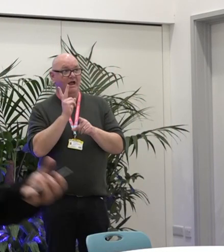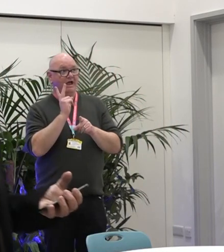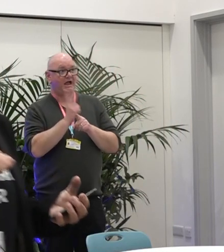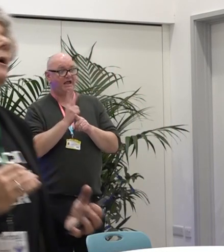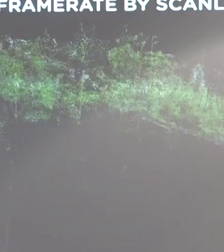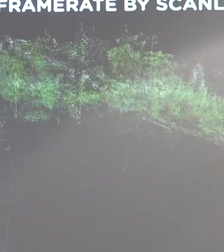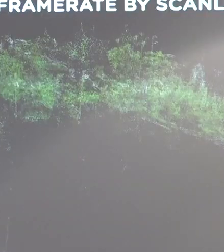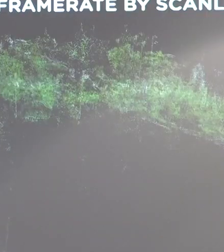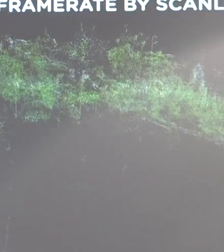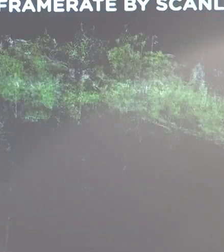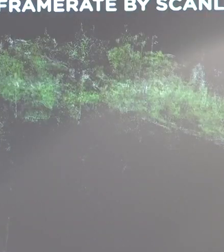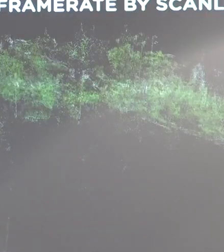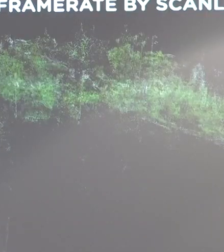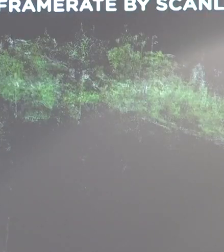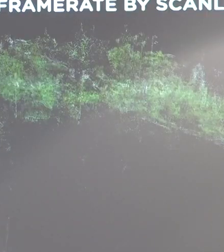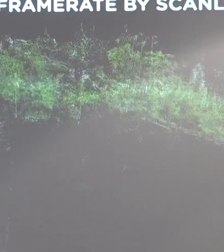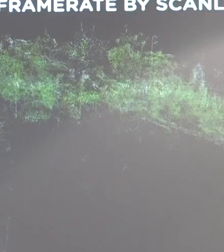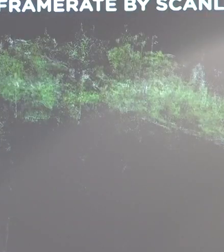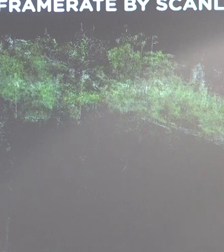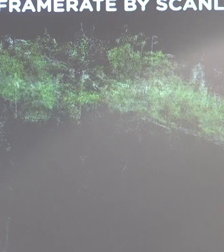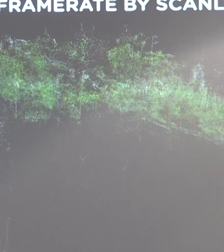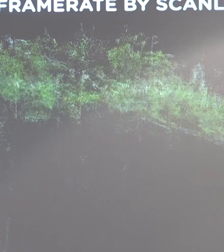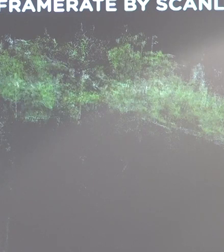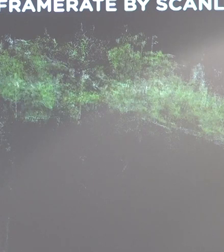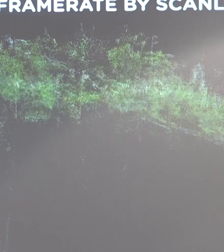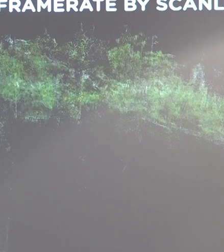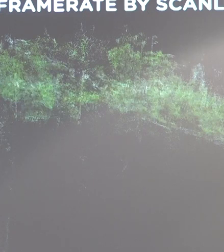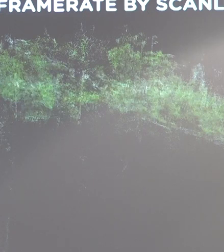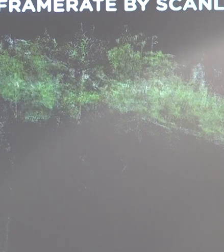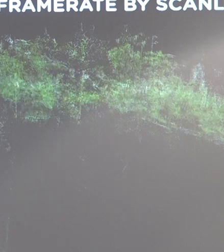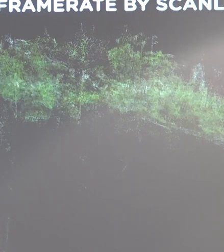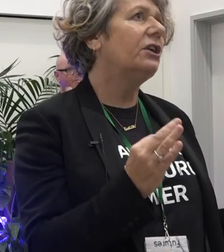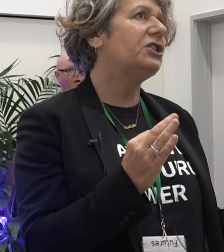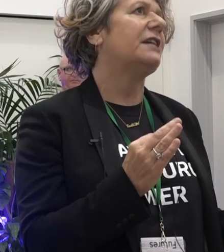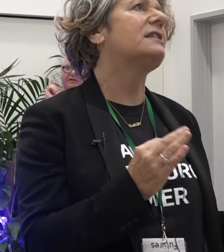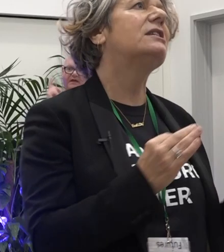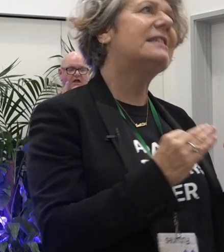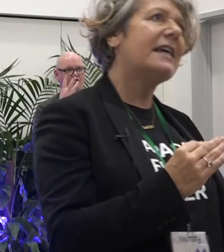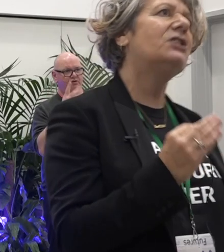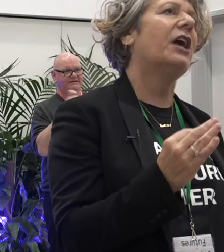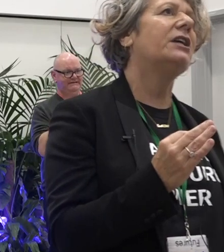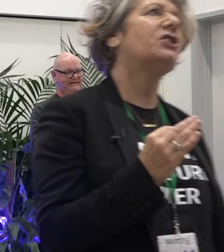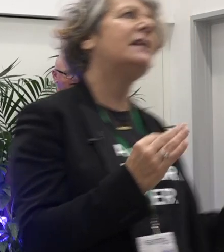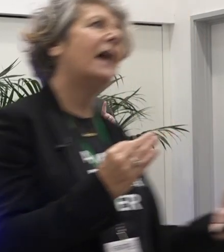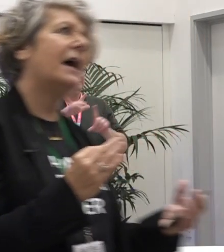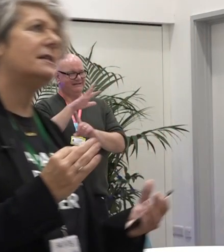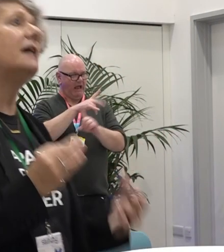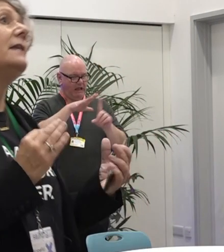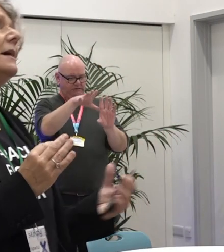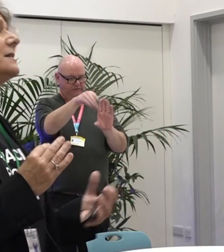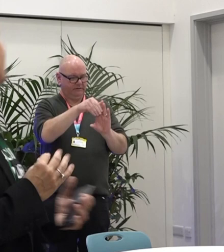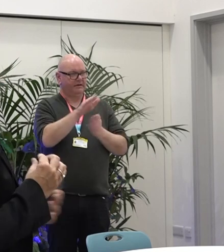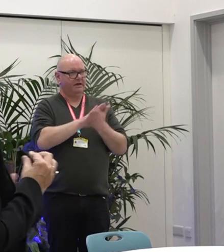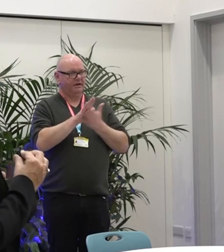by Scanlab has allowed, with their 3D scans, has allowed geologists to see change in land